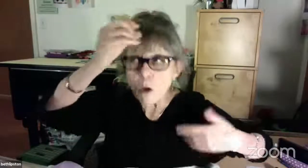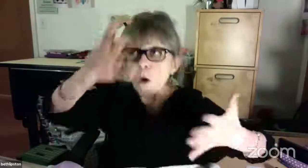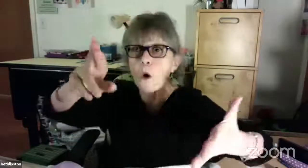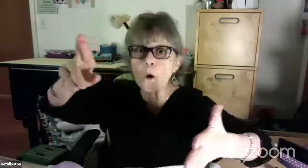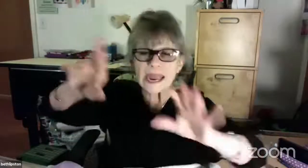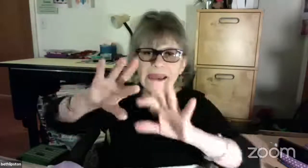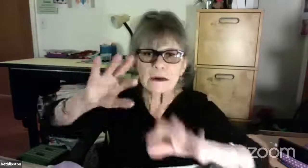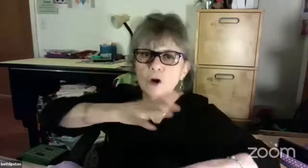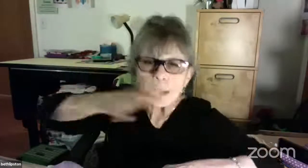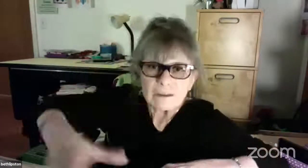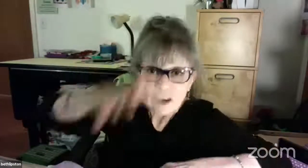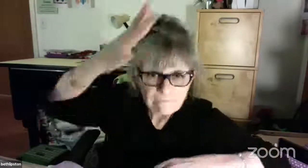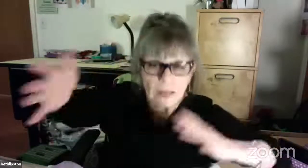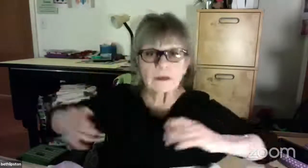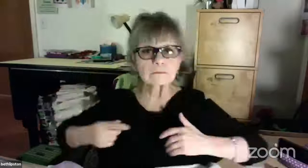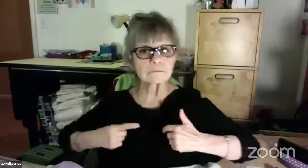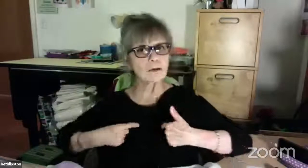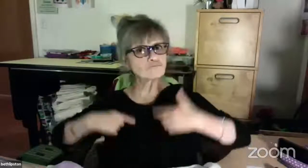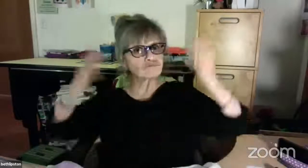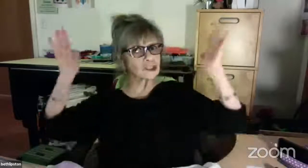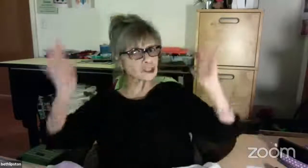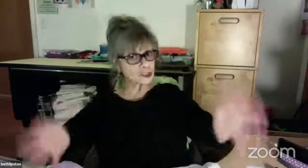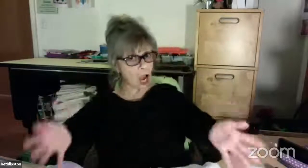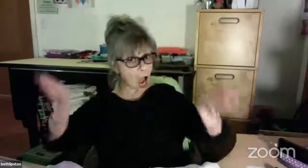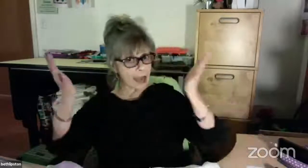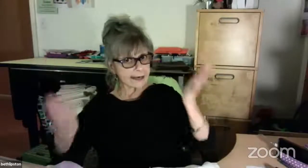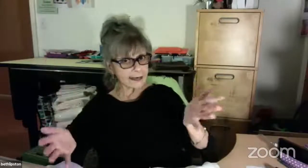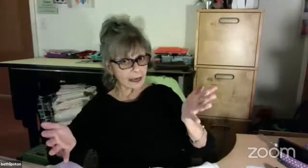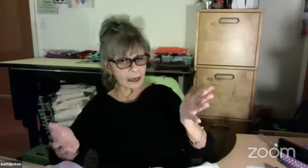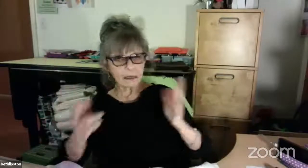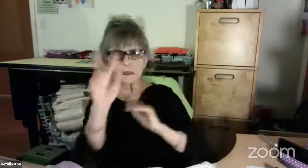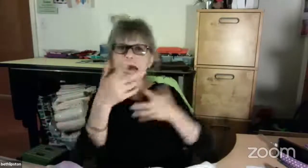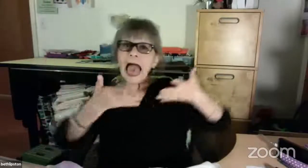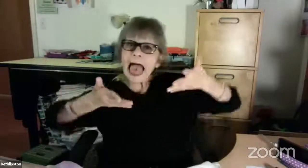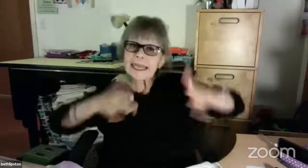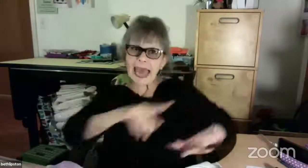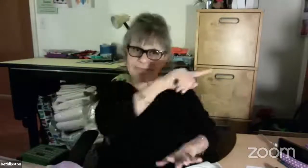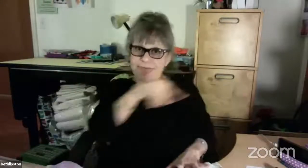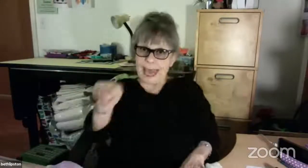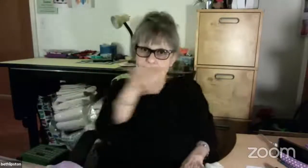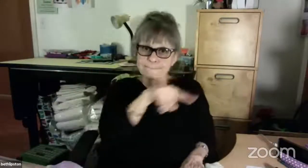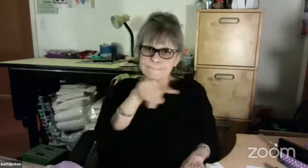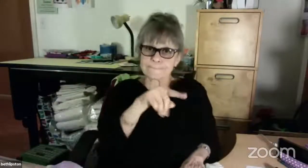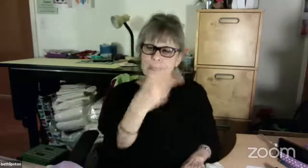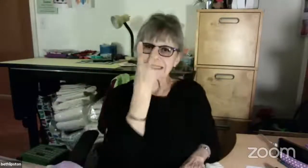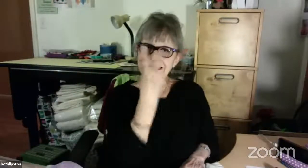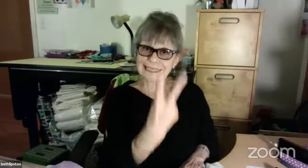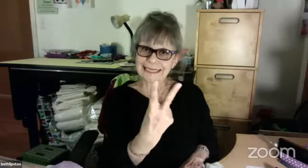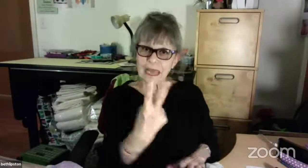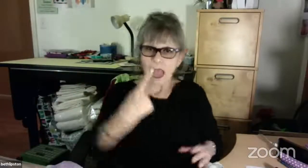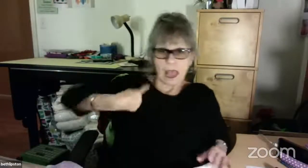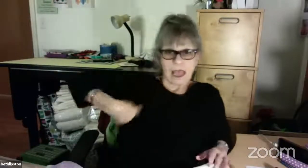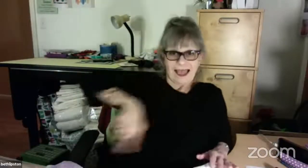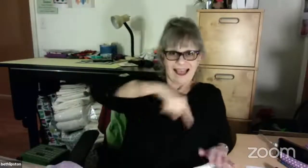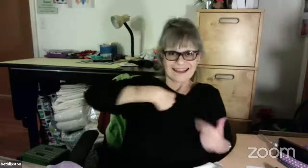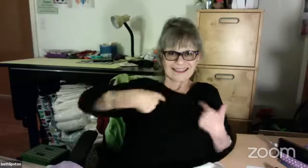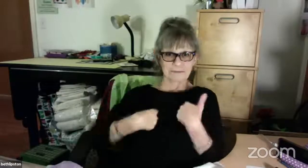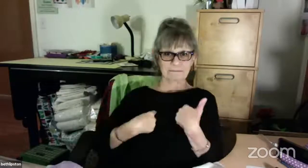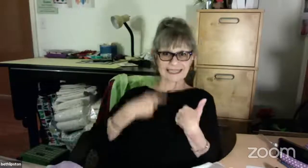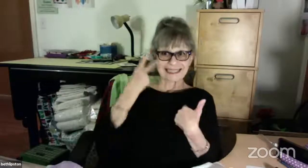the parents, you know, the different types of parents. And when I would talk with them and let them see